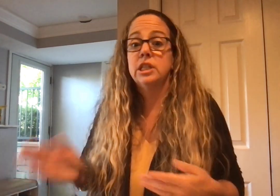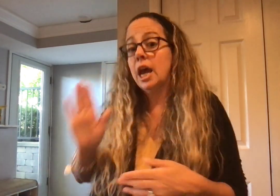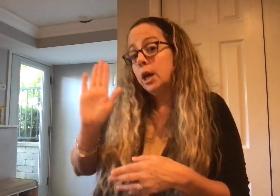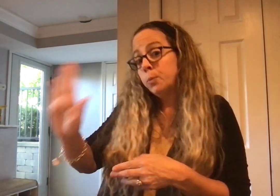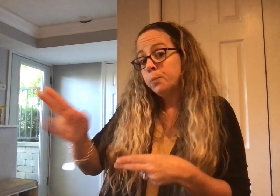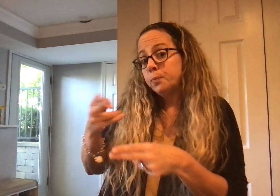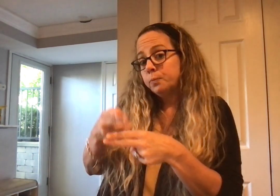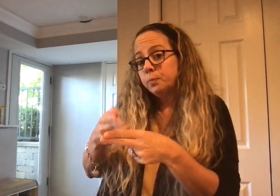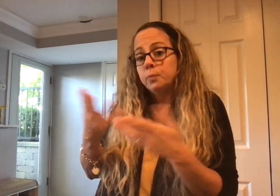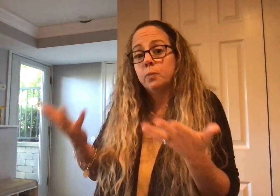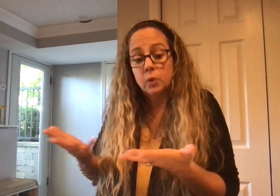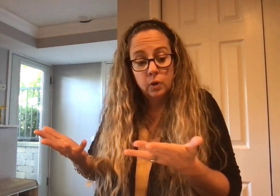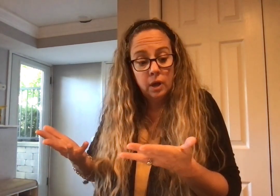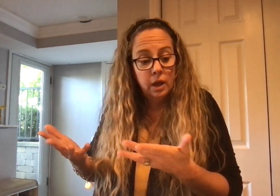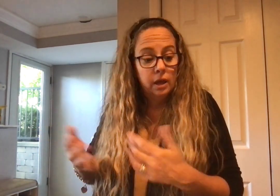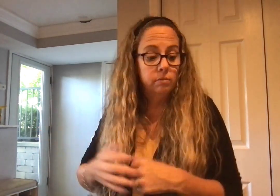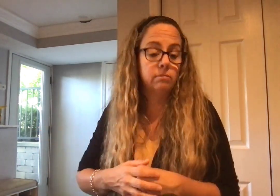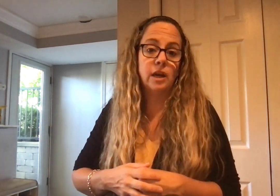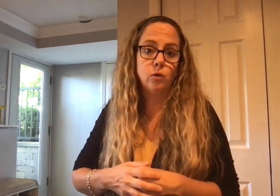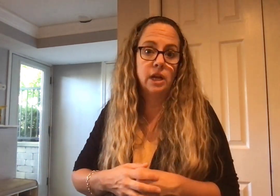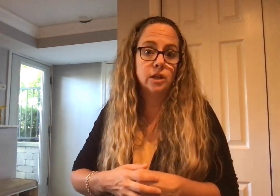say, then you could answer.